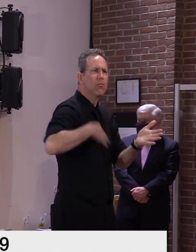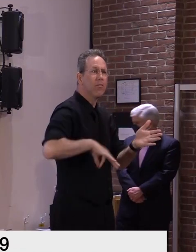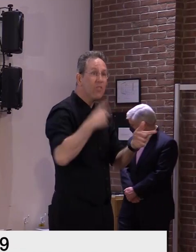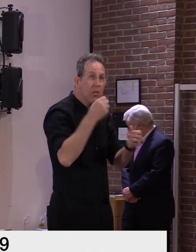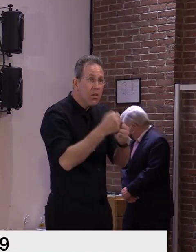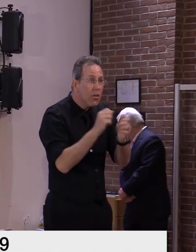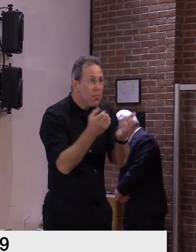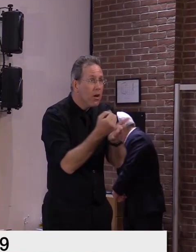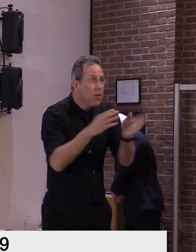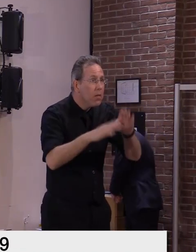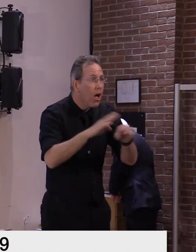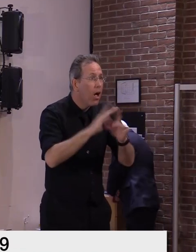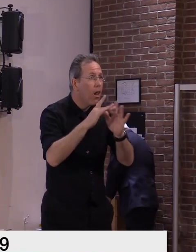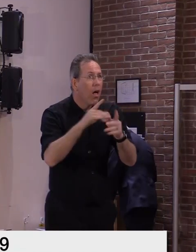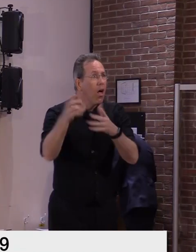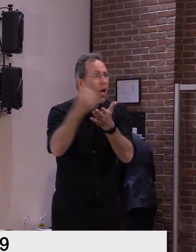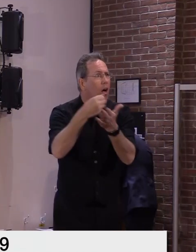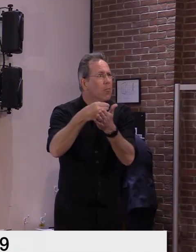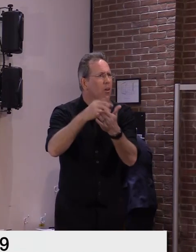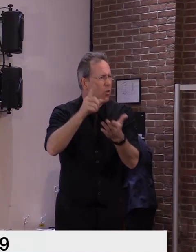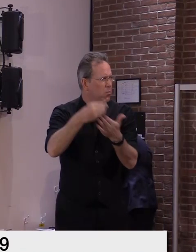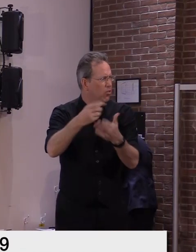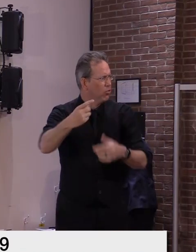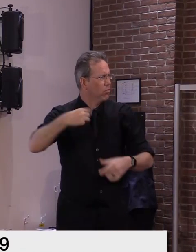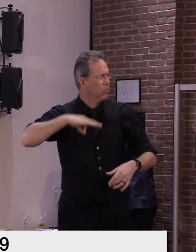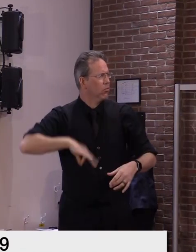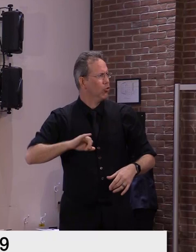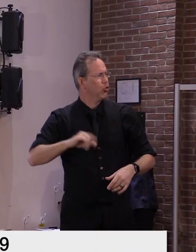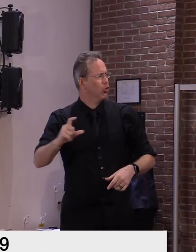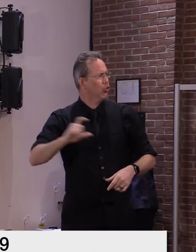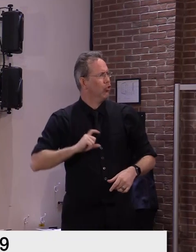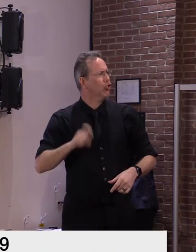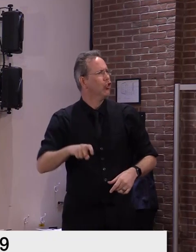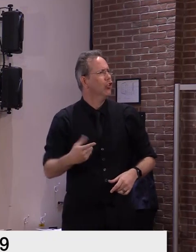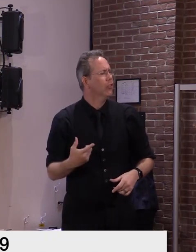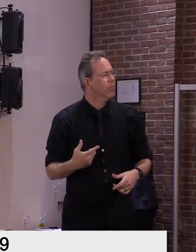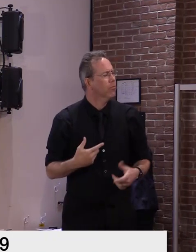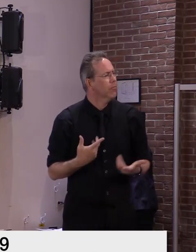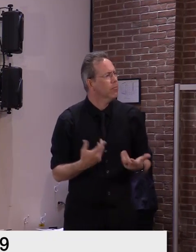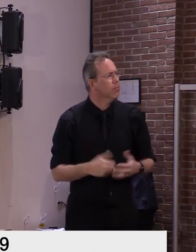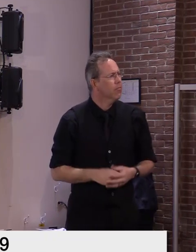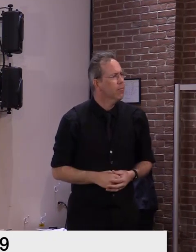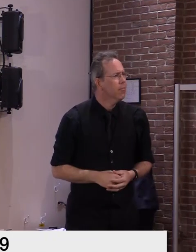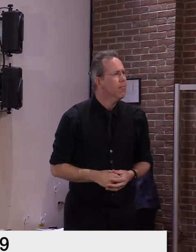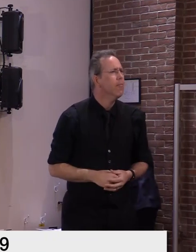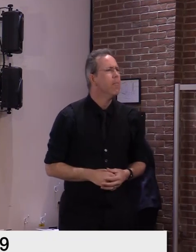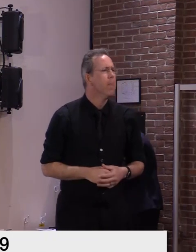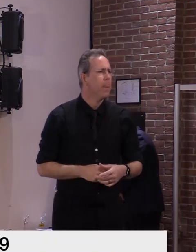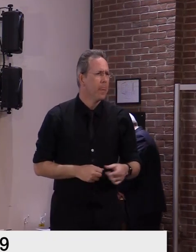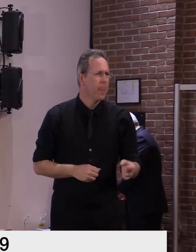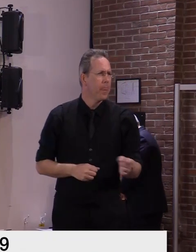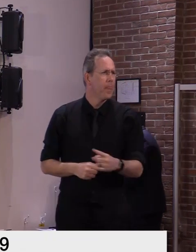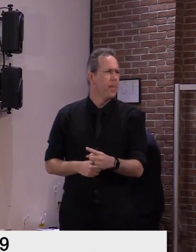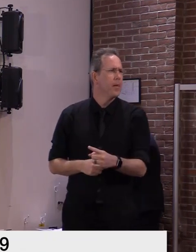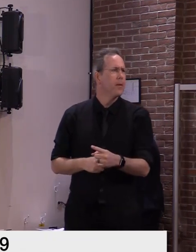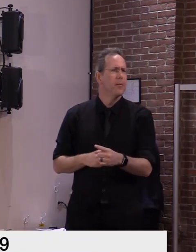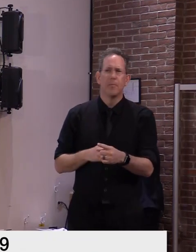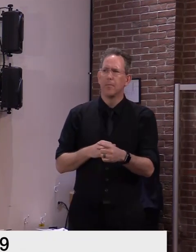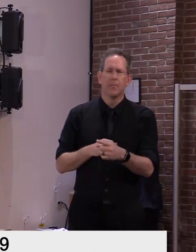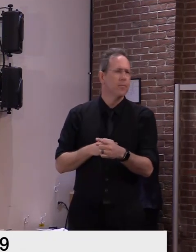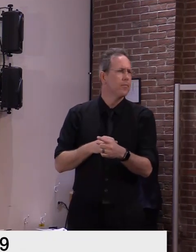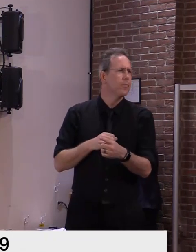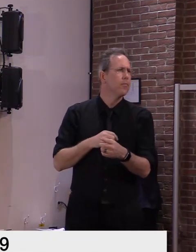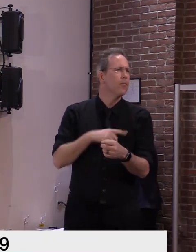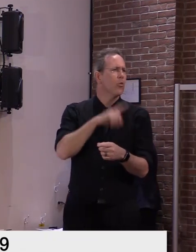And then a question for Dr. Levine. There was a new study that suggested around one-third of COVID-19